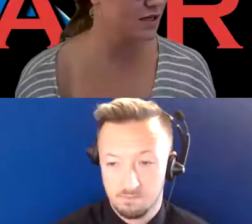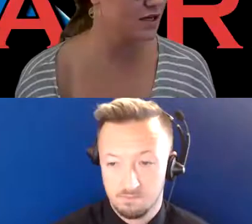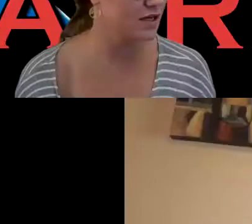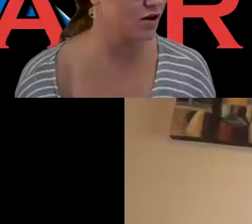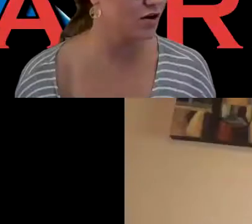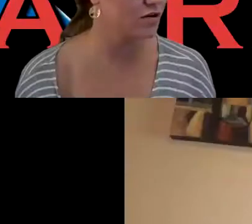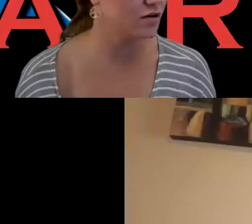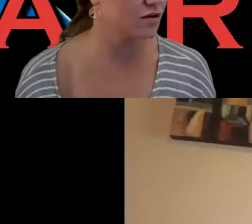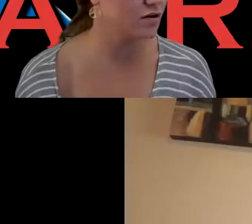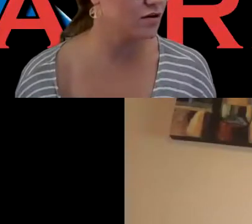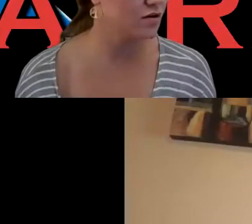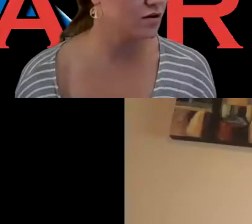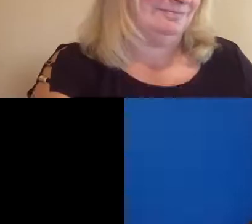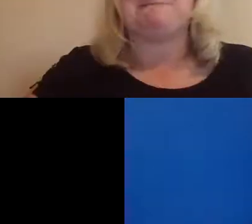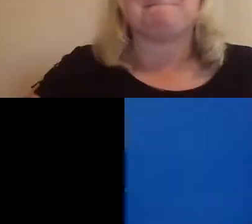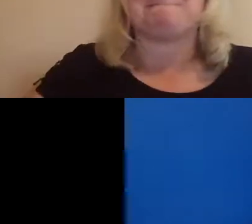Thank y'all.